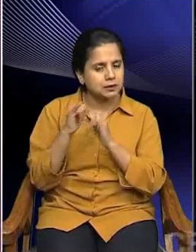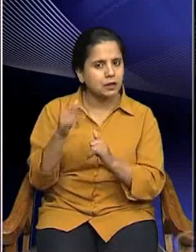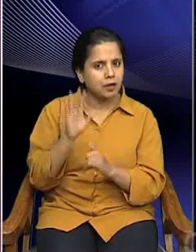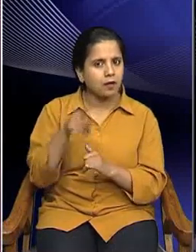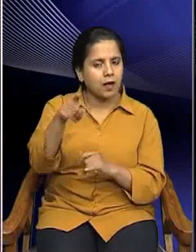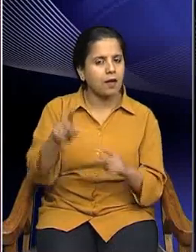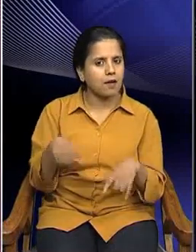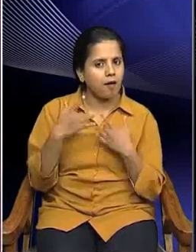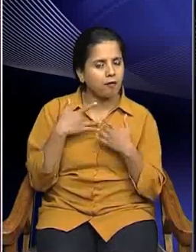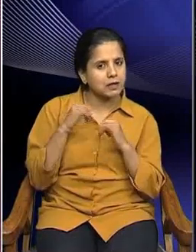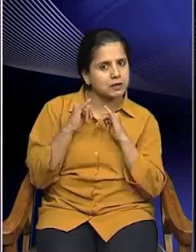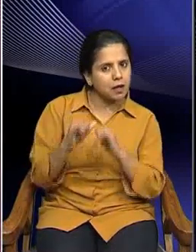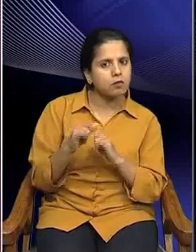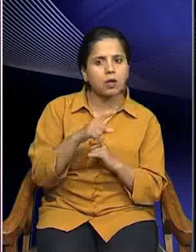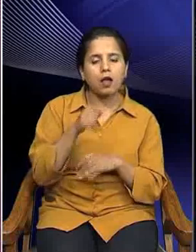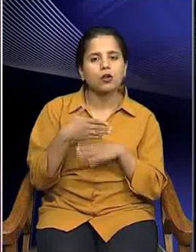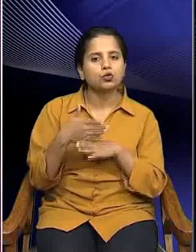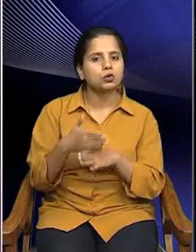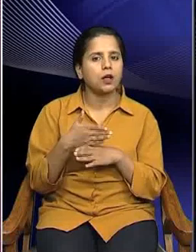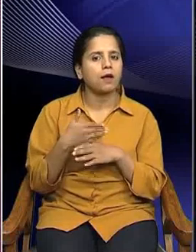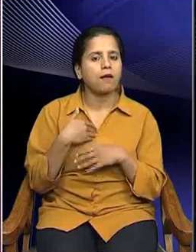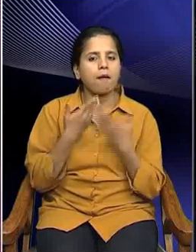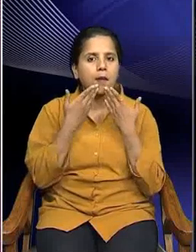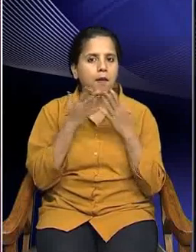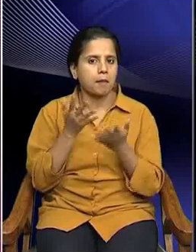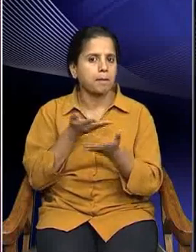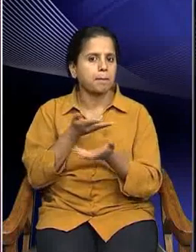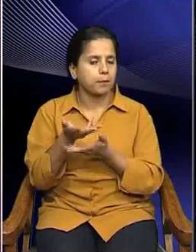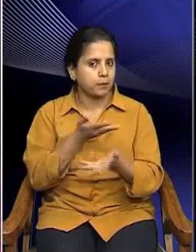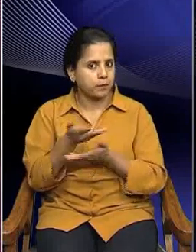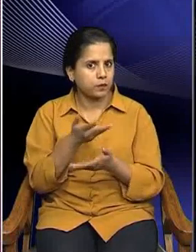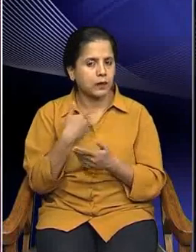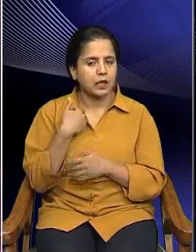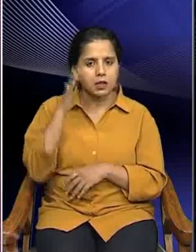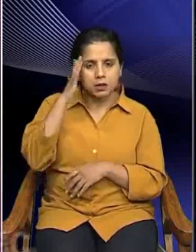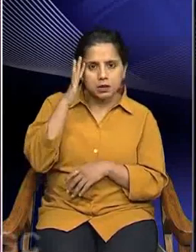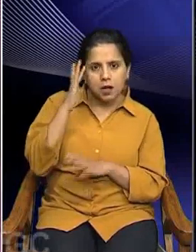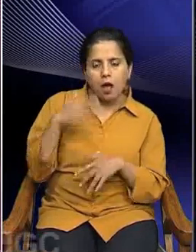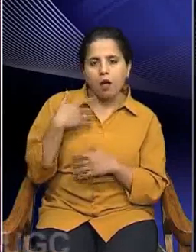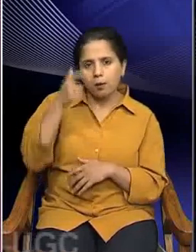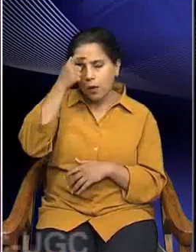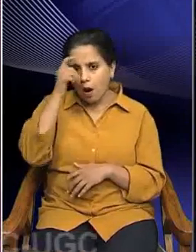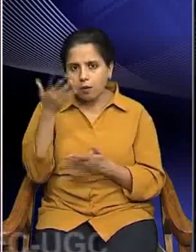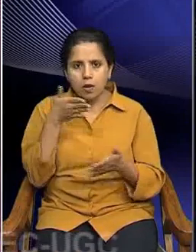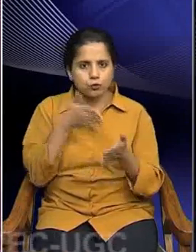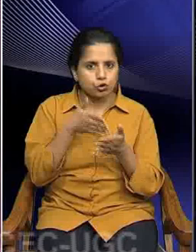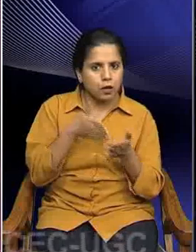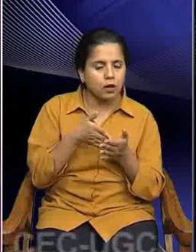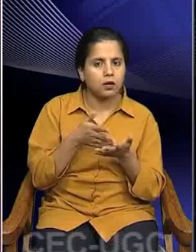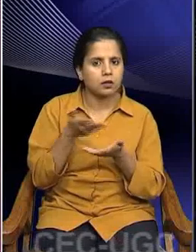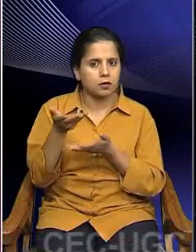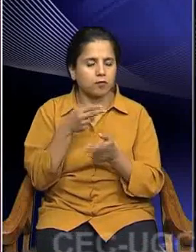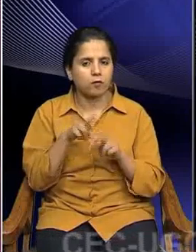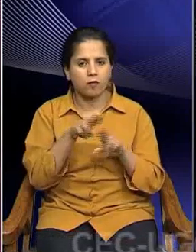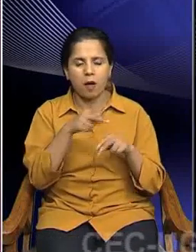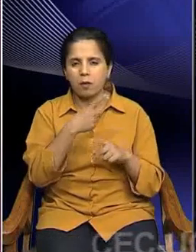in the life, and they can share the anxieties, the issues, the challenges of